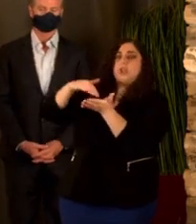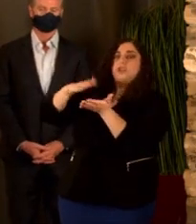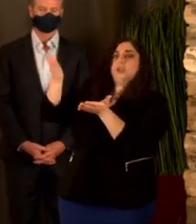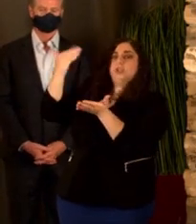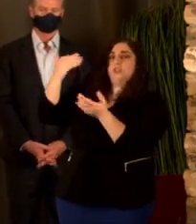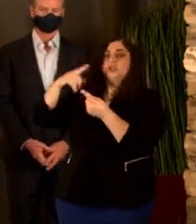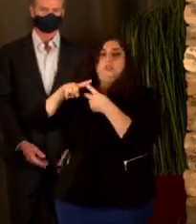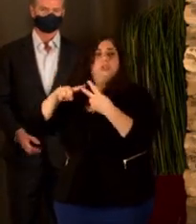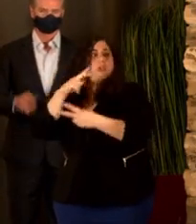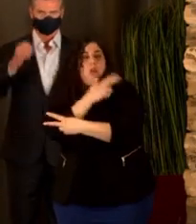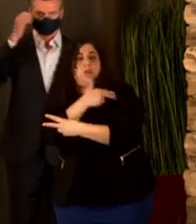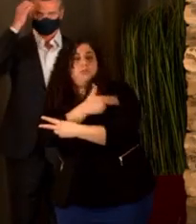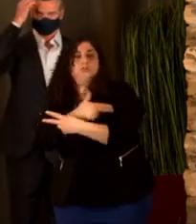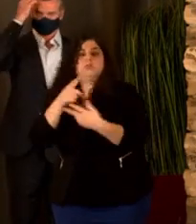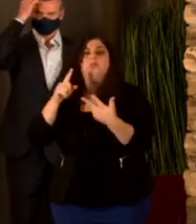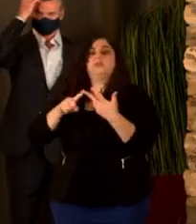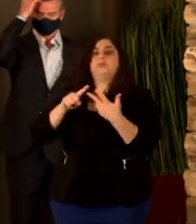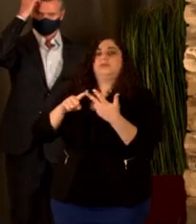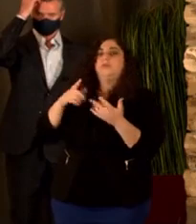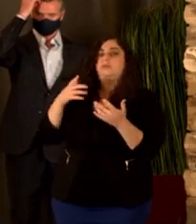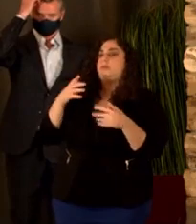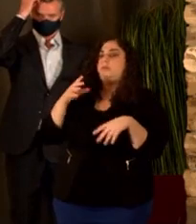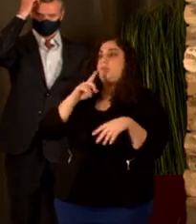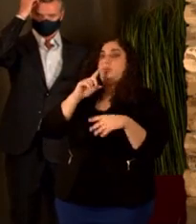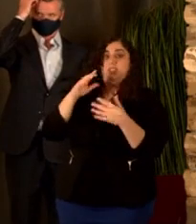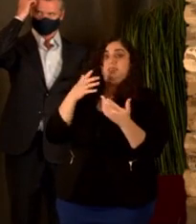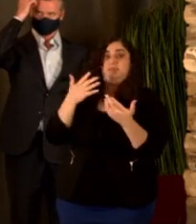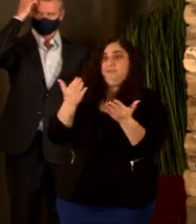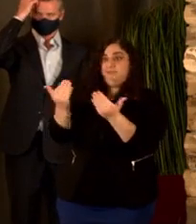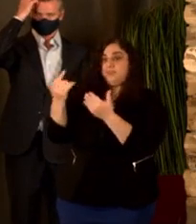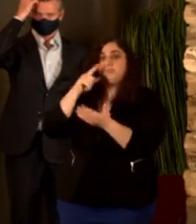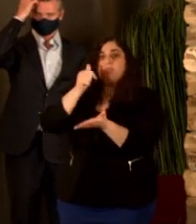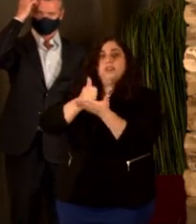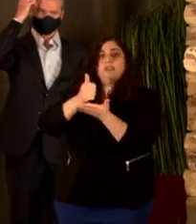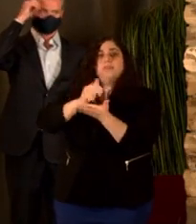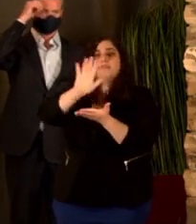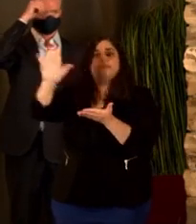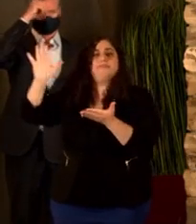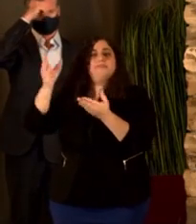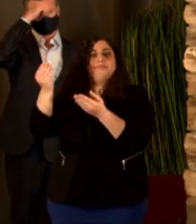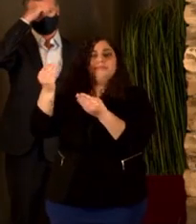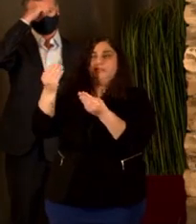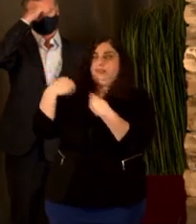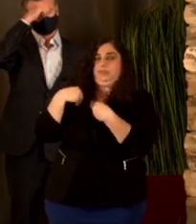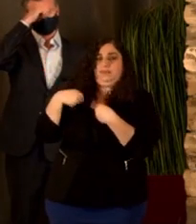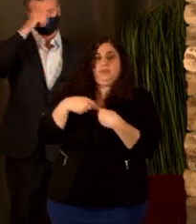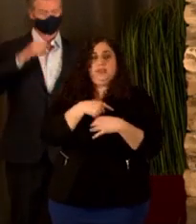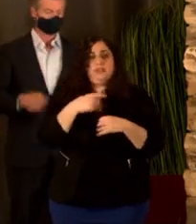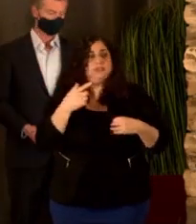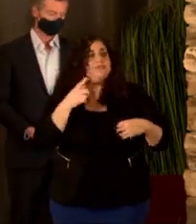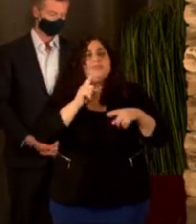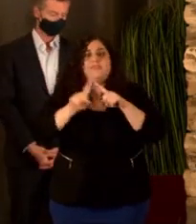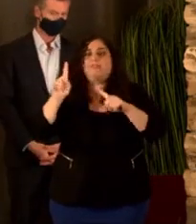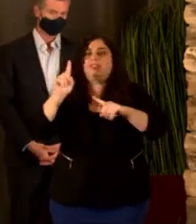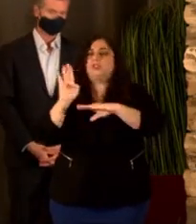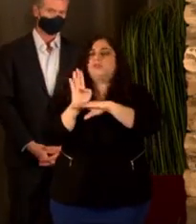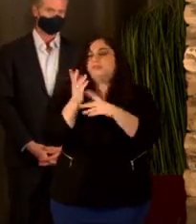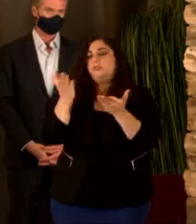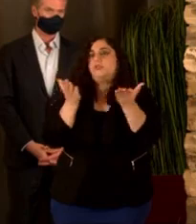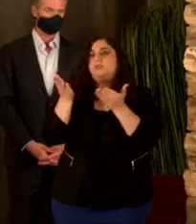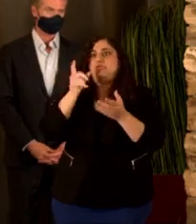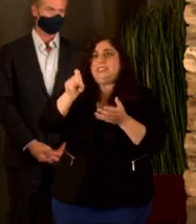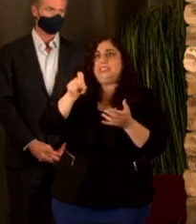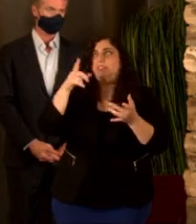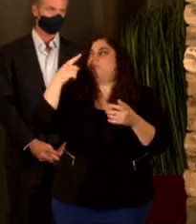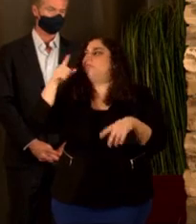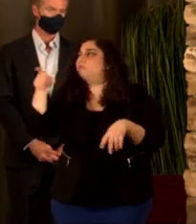plans, to really deliver and partner across a continuum of services. Sure, it might start with some intensive clinical